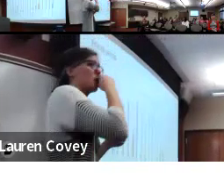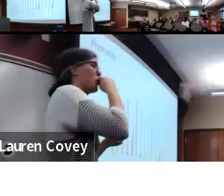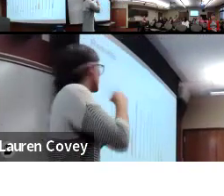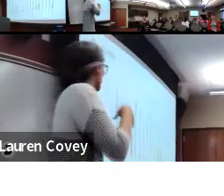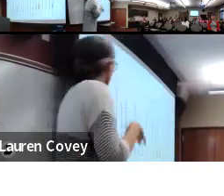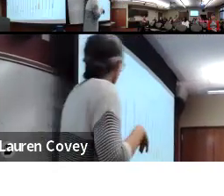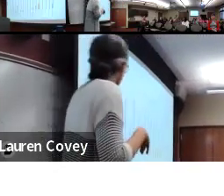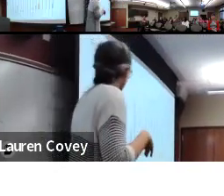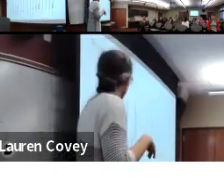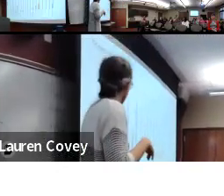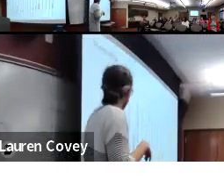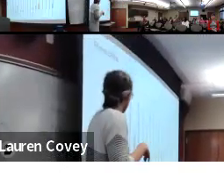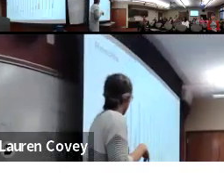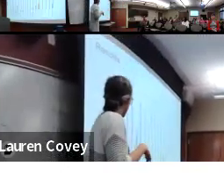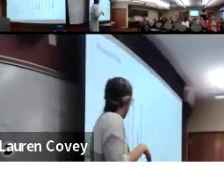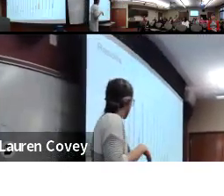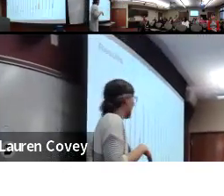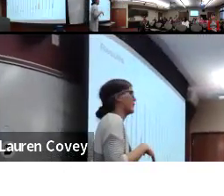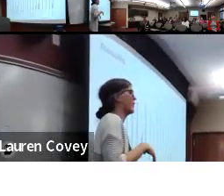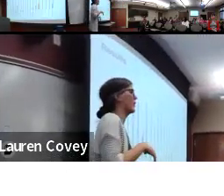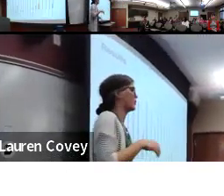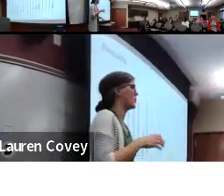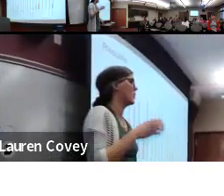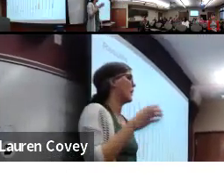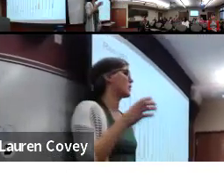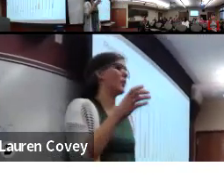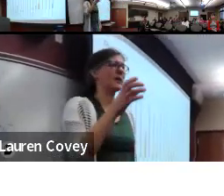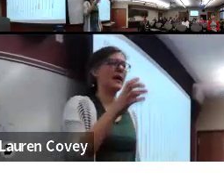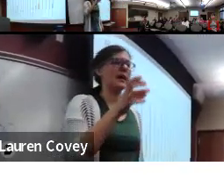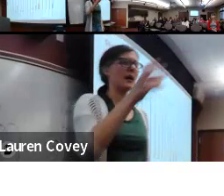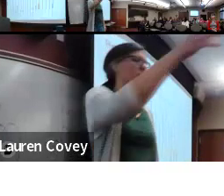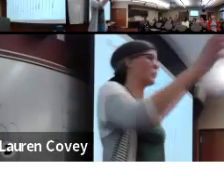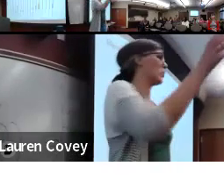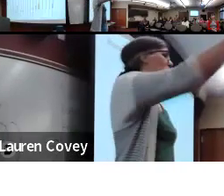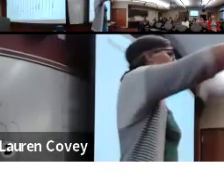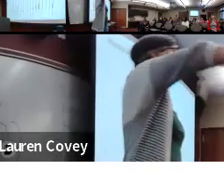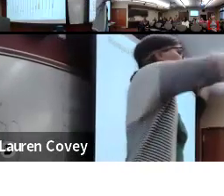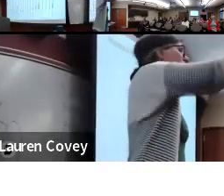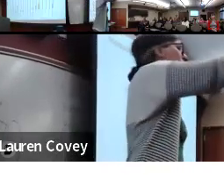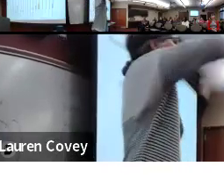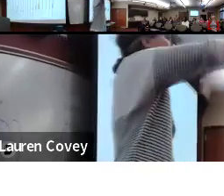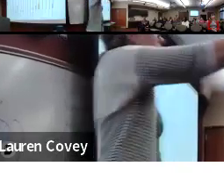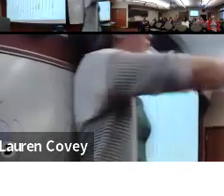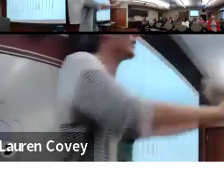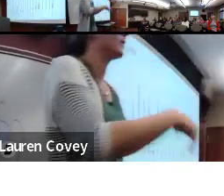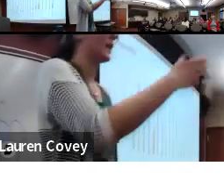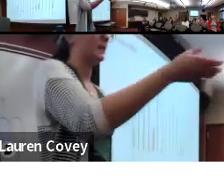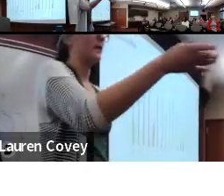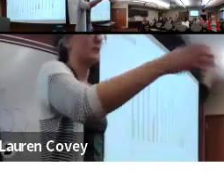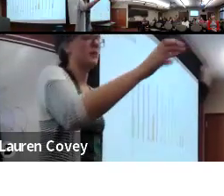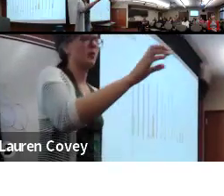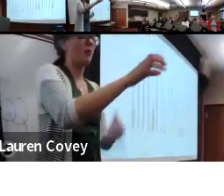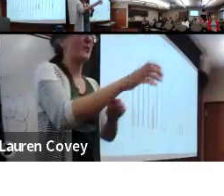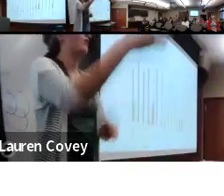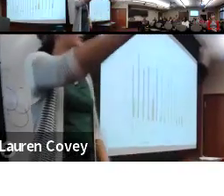actually interesting because some of that comes out as classifier use. Right, so things like showing that you pour something or whatever,